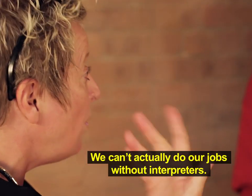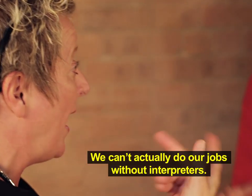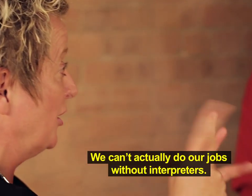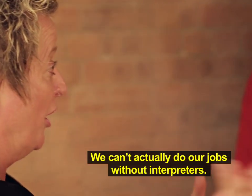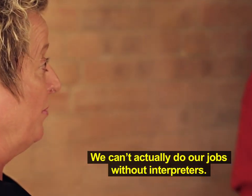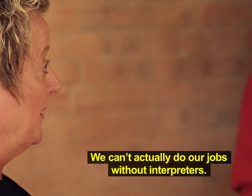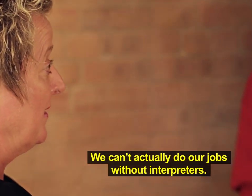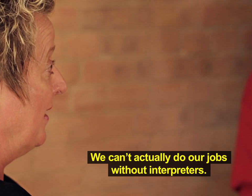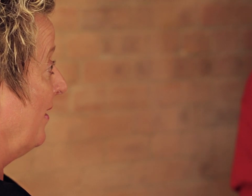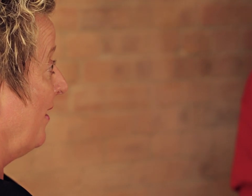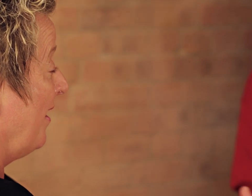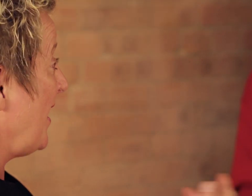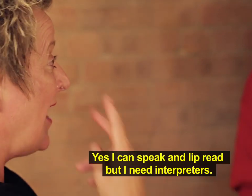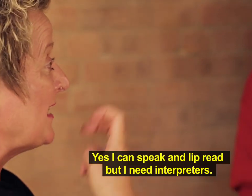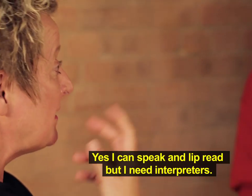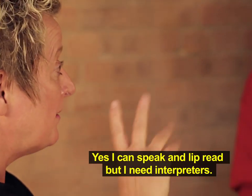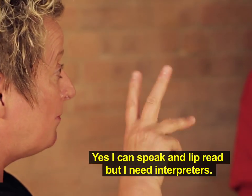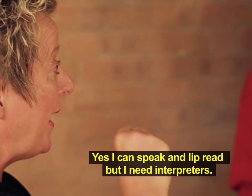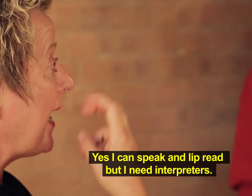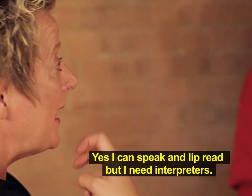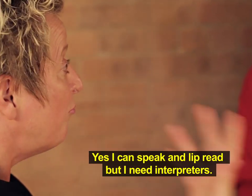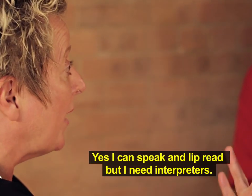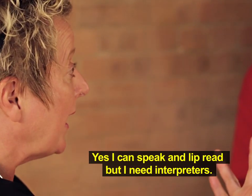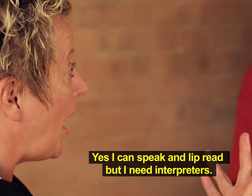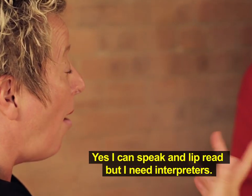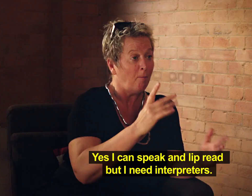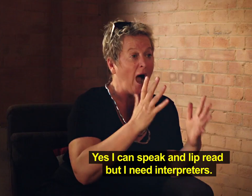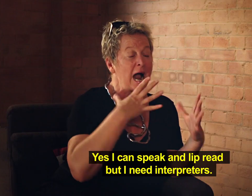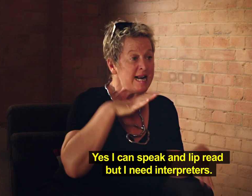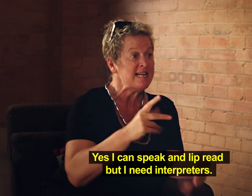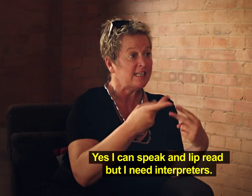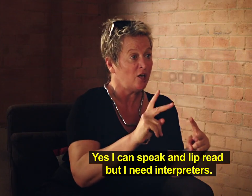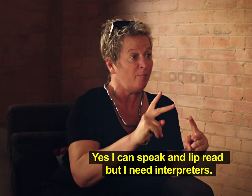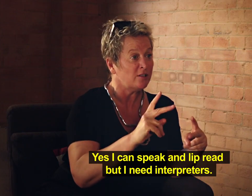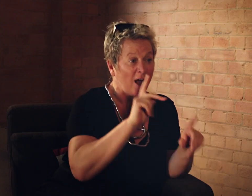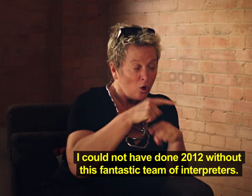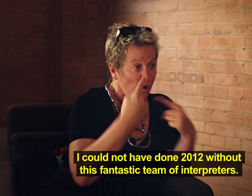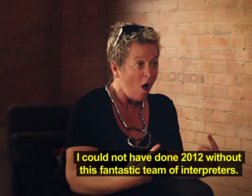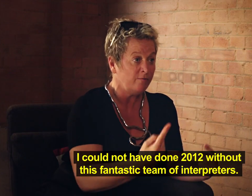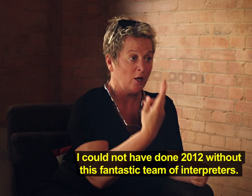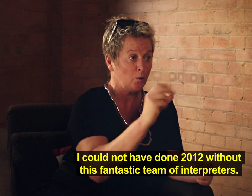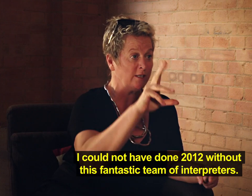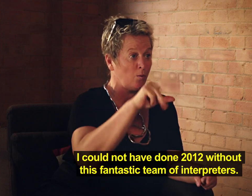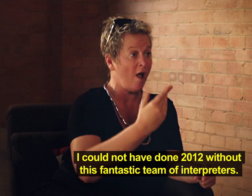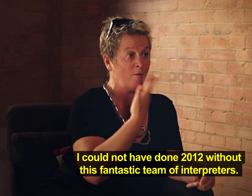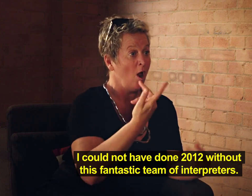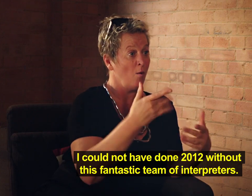without interpreters. Yes, I can speak and lip read, but I need interpreters. I could not have done 2012 without